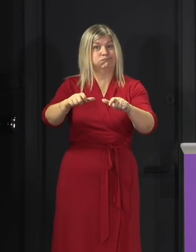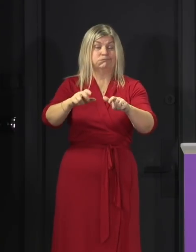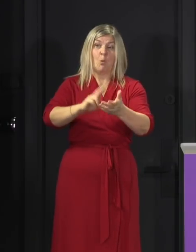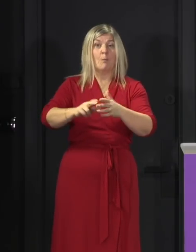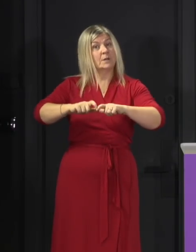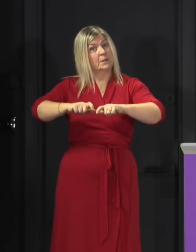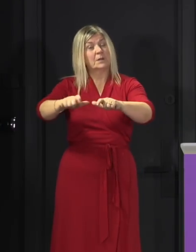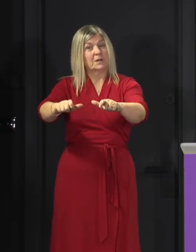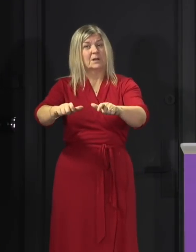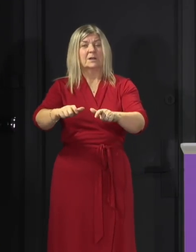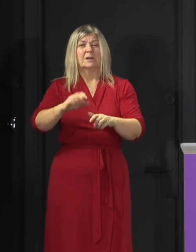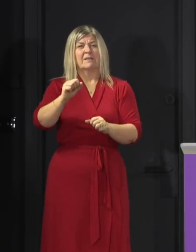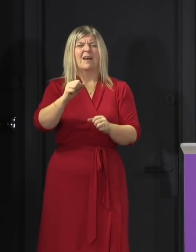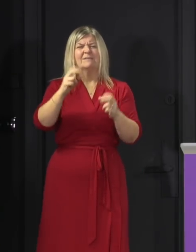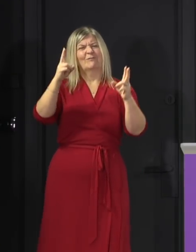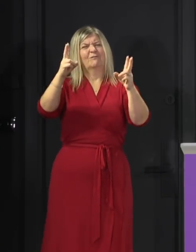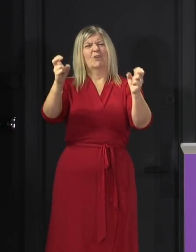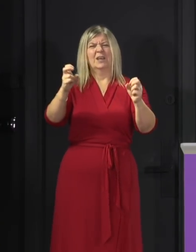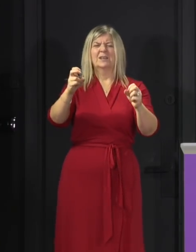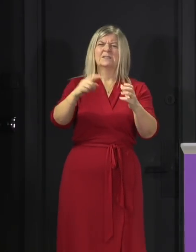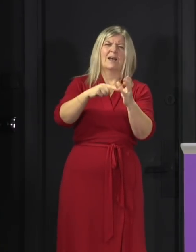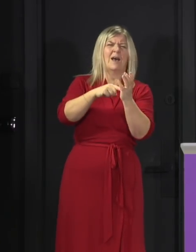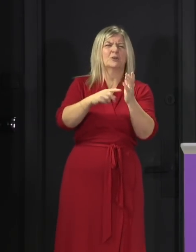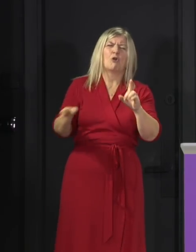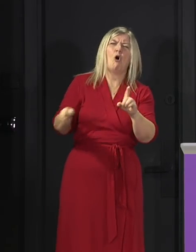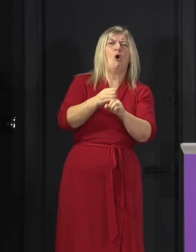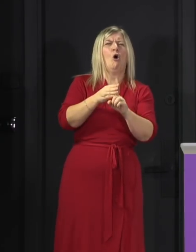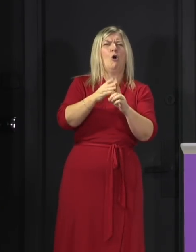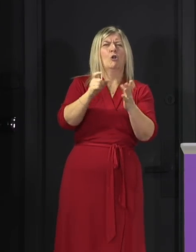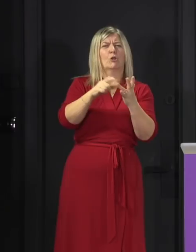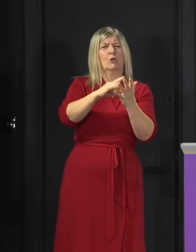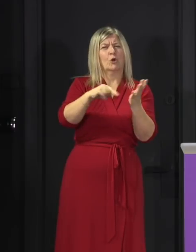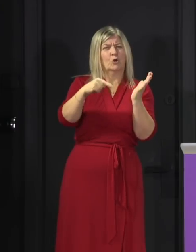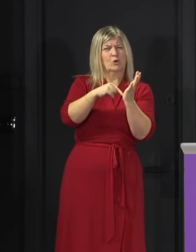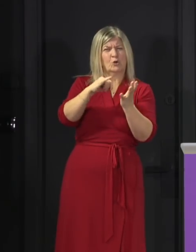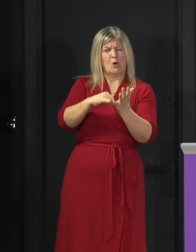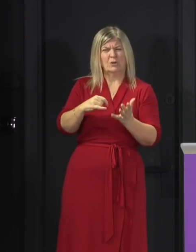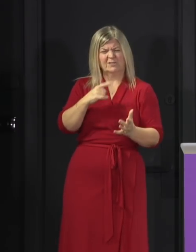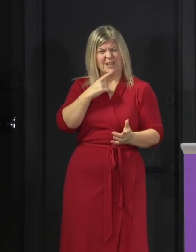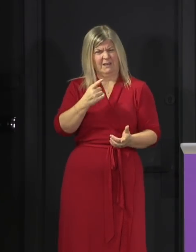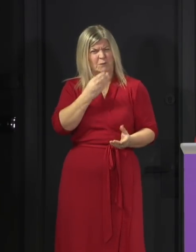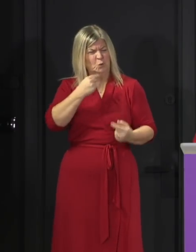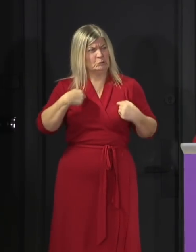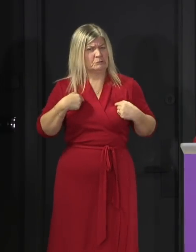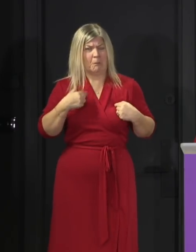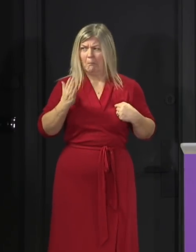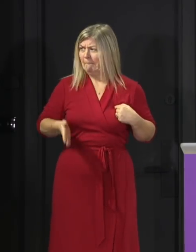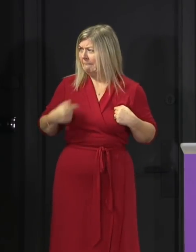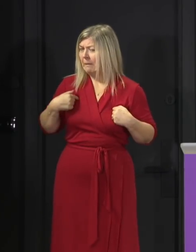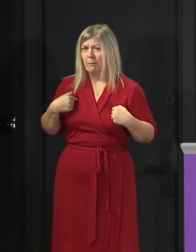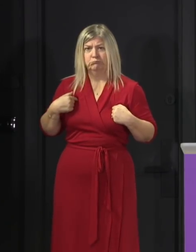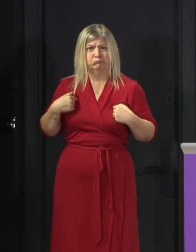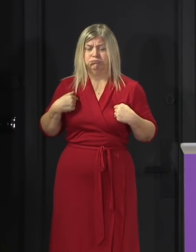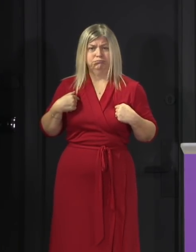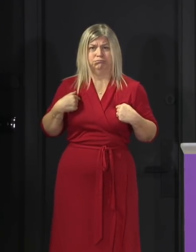The phrase "at all costs" has been used, and if I have used that phrase, which I'm not convinced I have, then it's not one that I should have used, because I